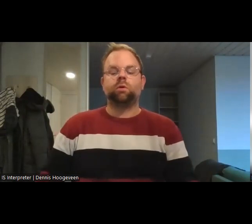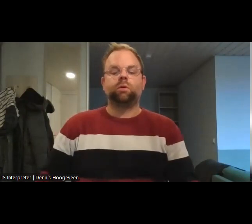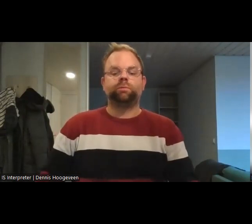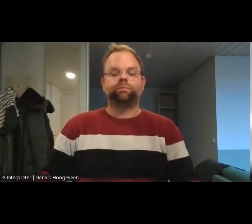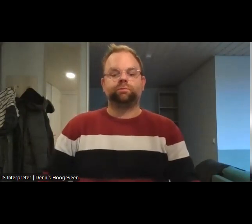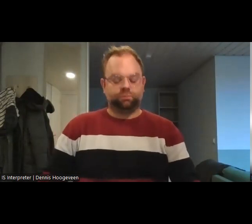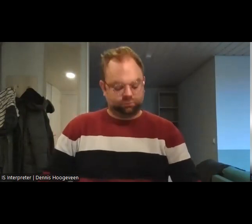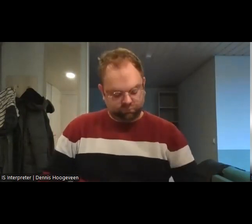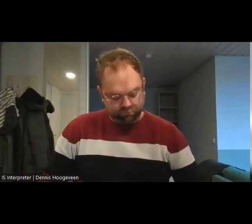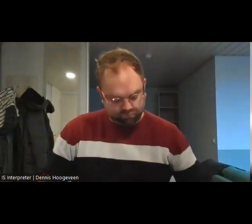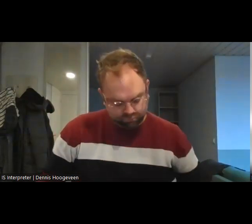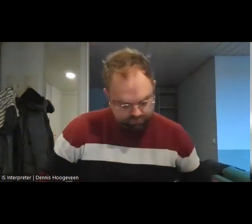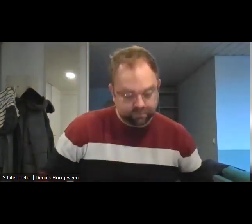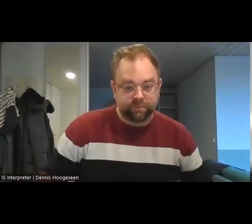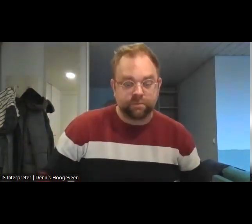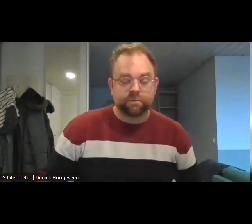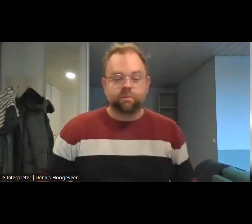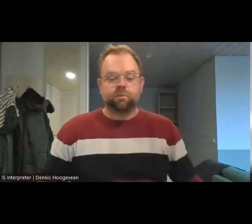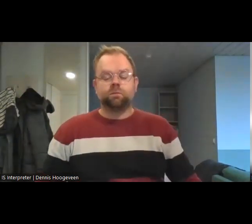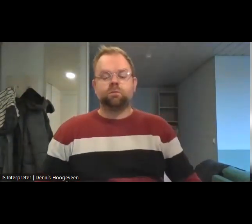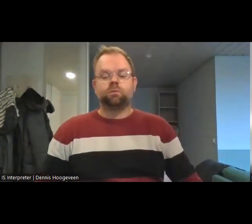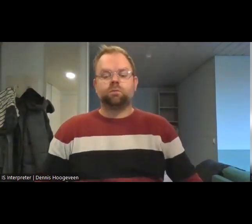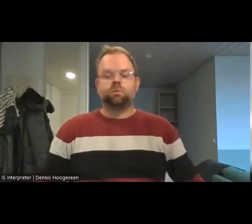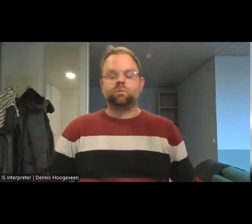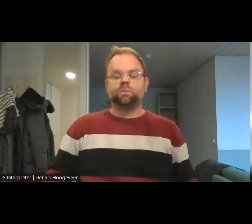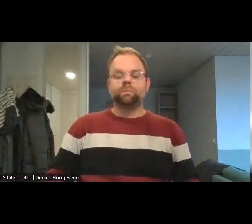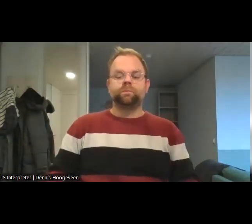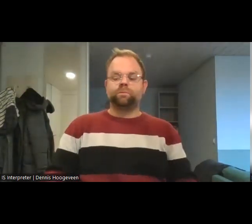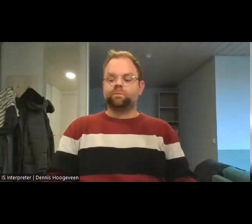the interpretation functions and so on?